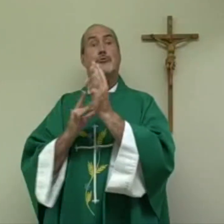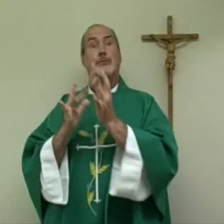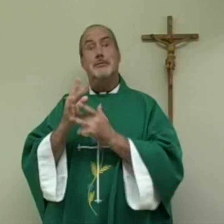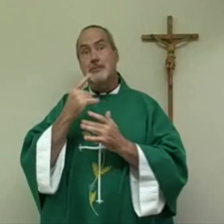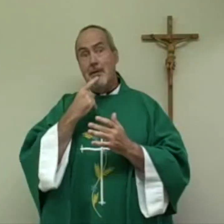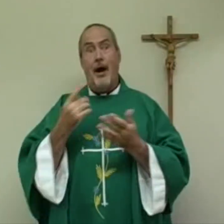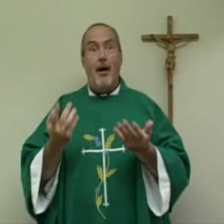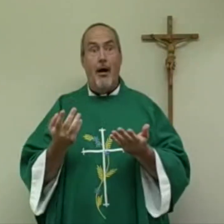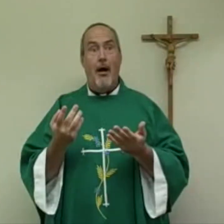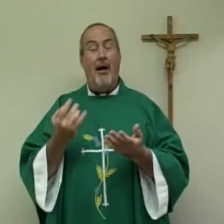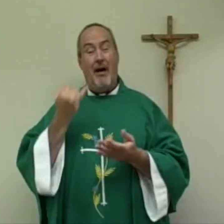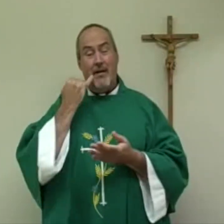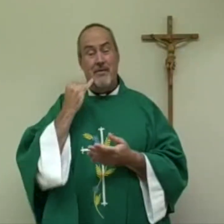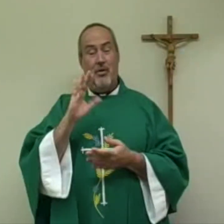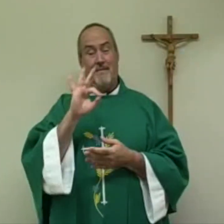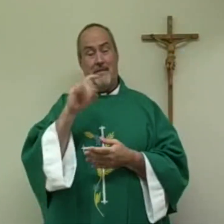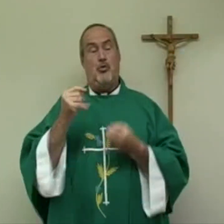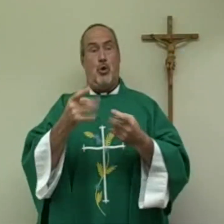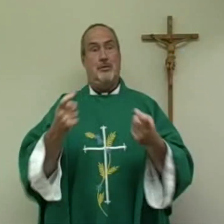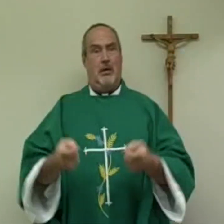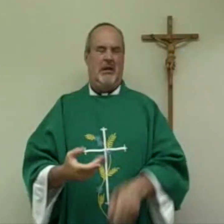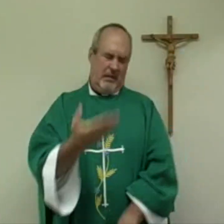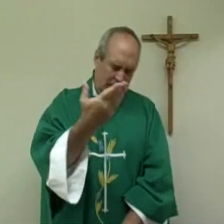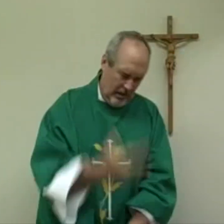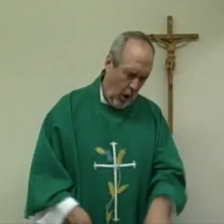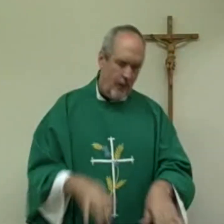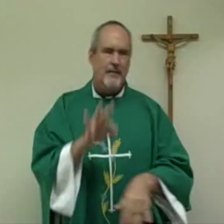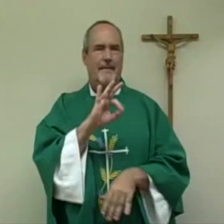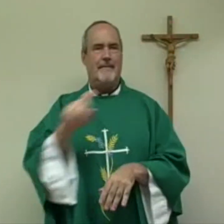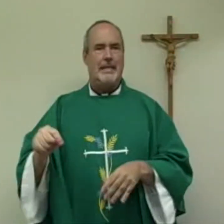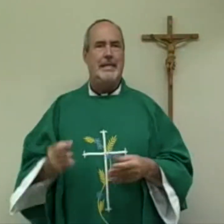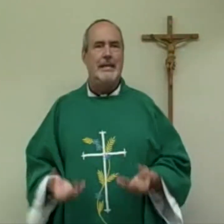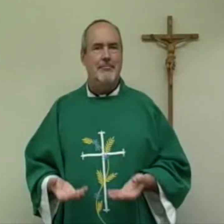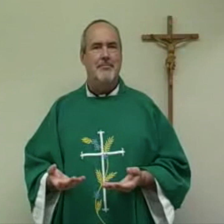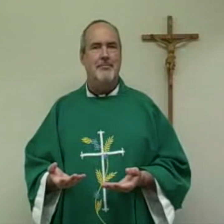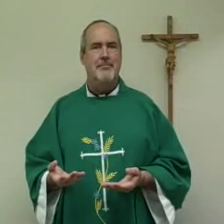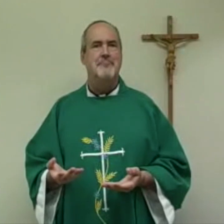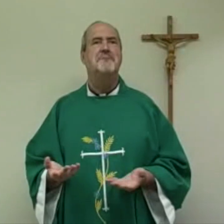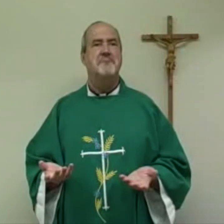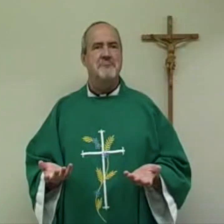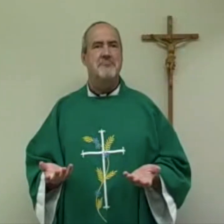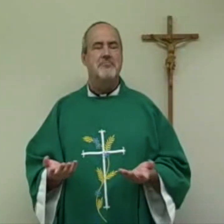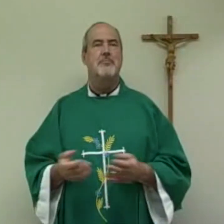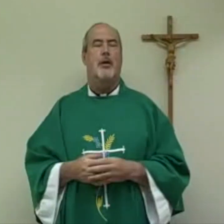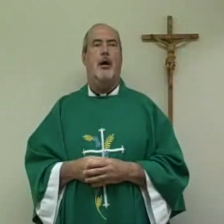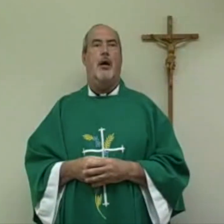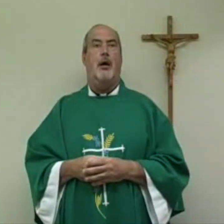Mark's gospel, he adds to it, he says, if our feet cause us to sin, cut them